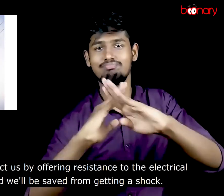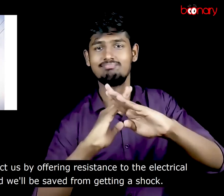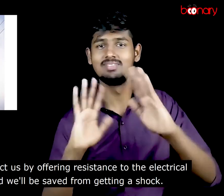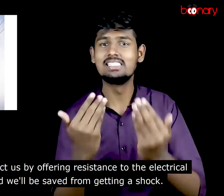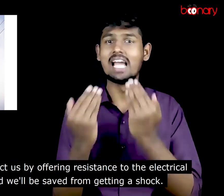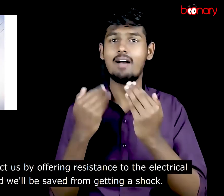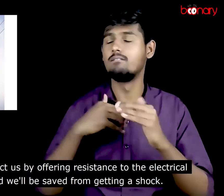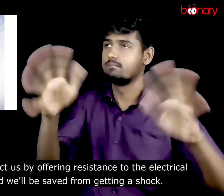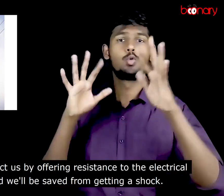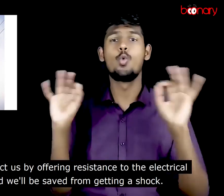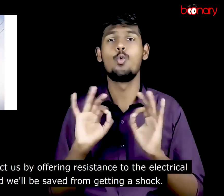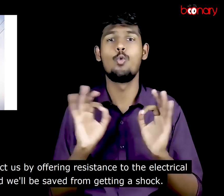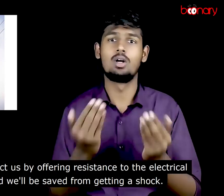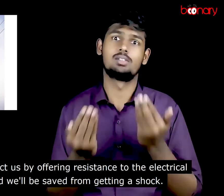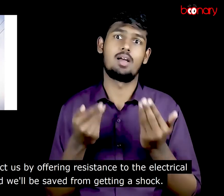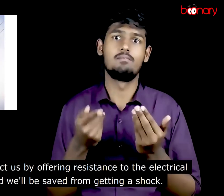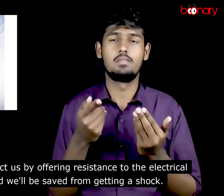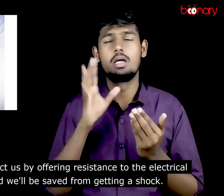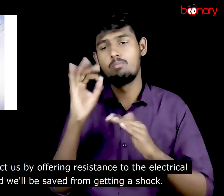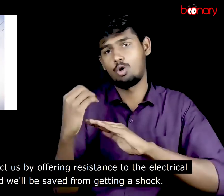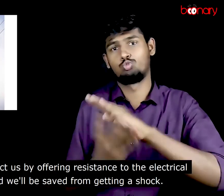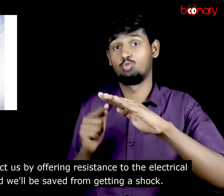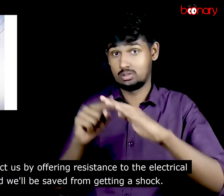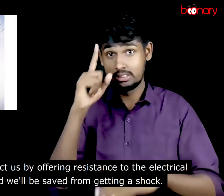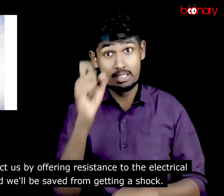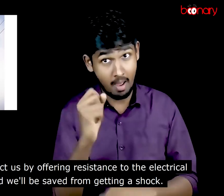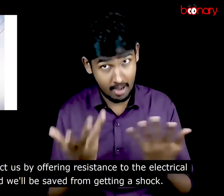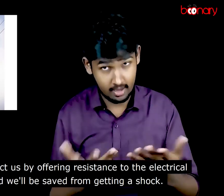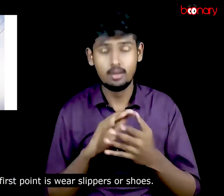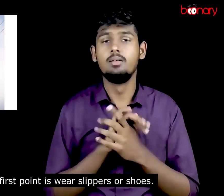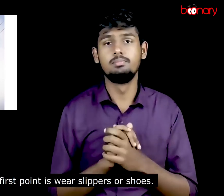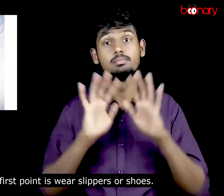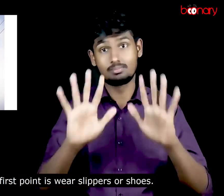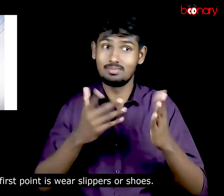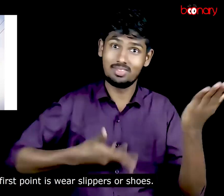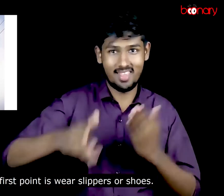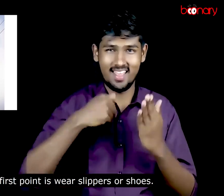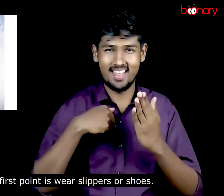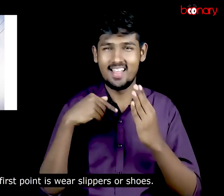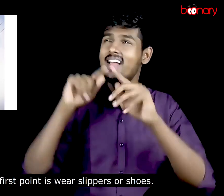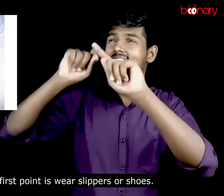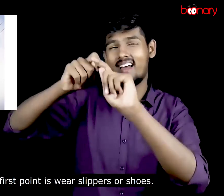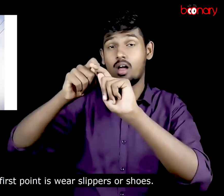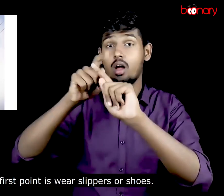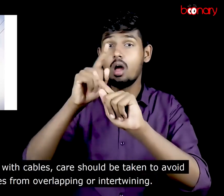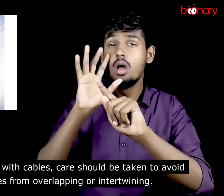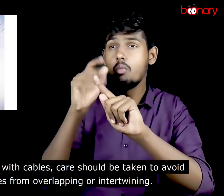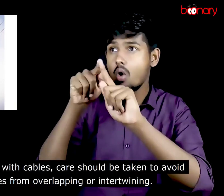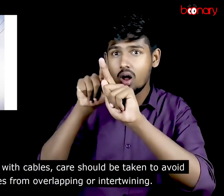resistance to the electrical charge and we'll be saved from getting a shock. So the first point is wear slippers or shoes.